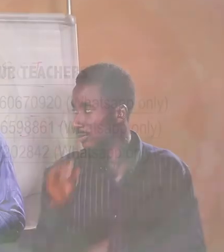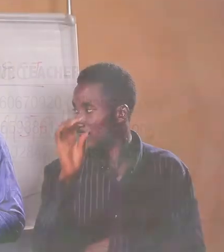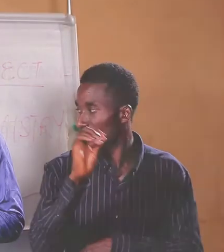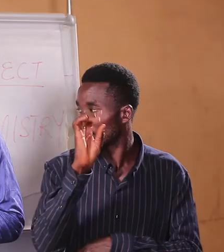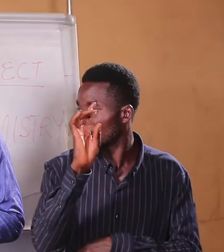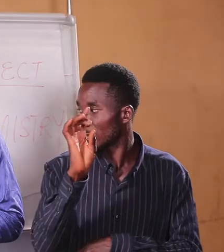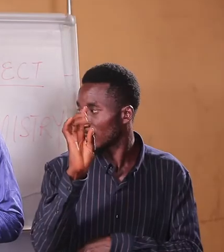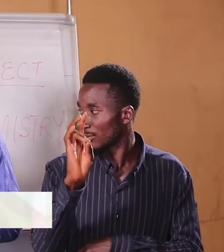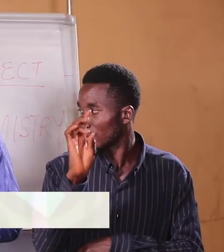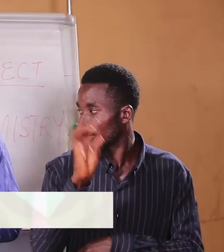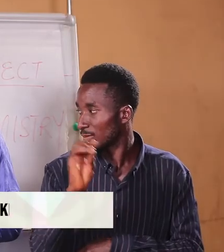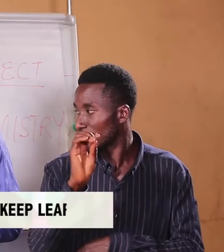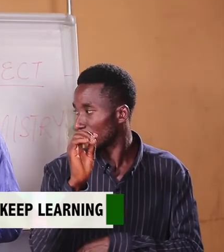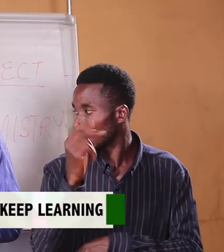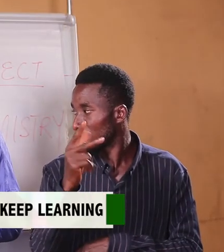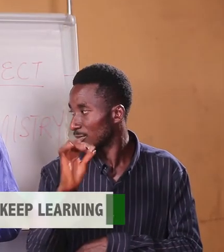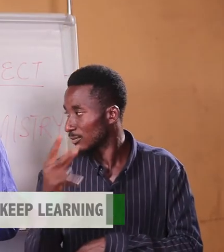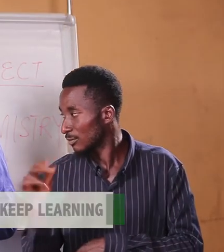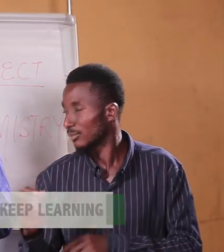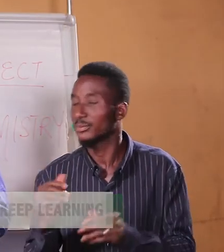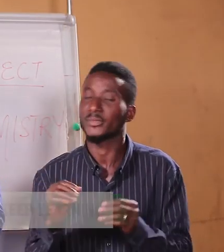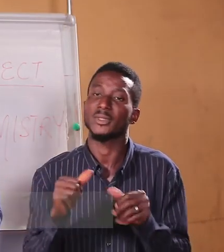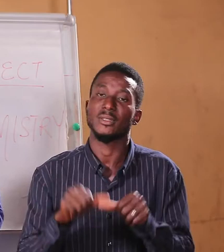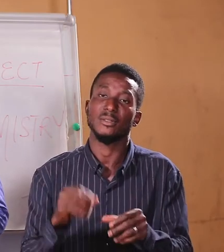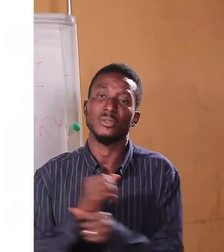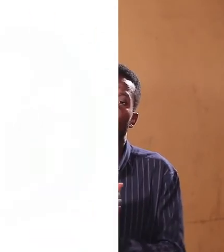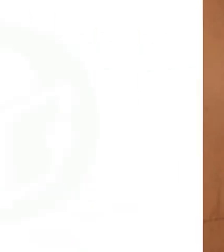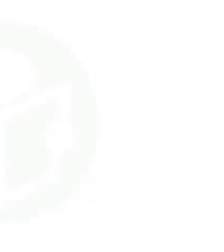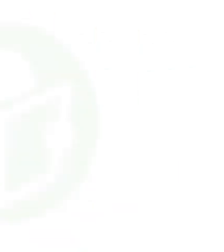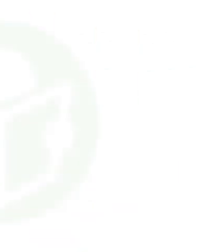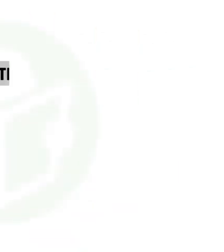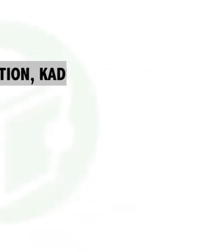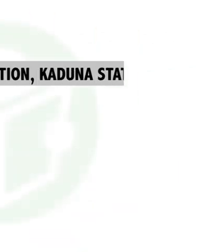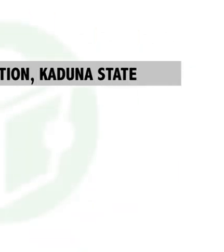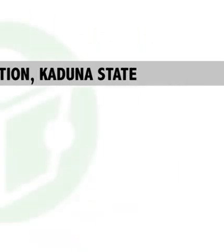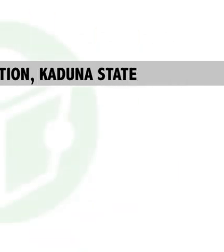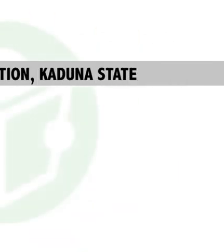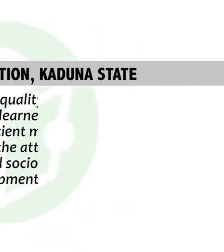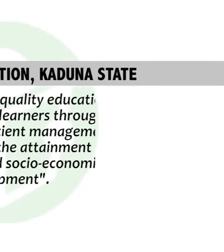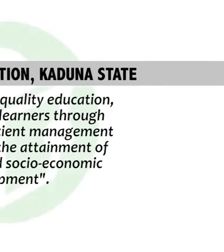070-3620-2842. Stay safe, stay home, and keep learning. Thank you very much.